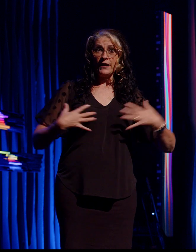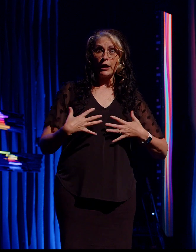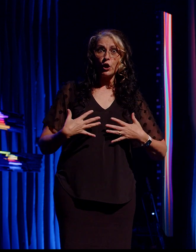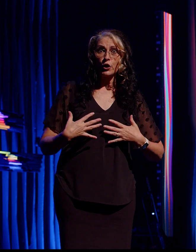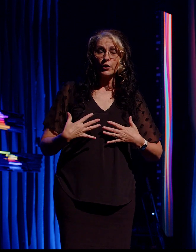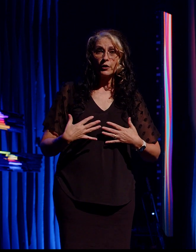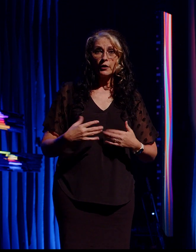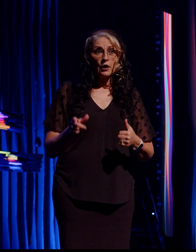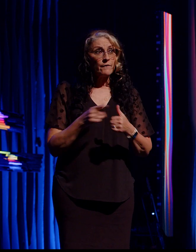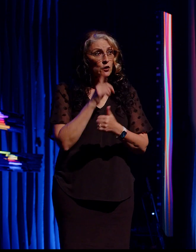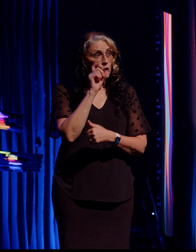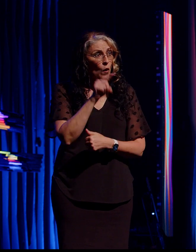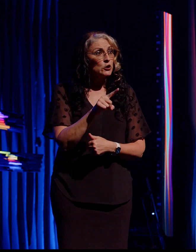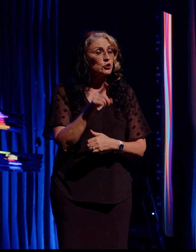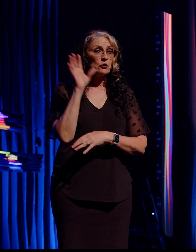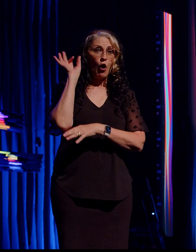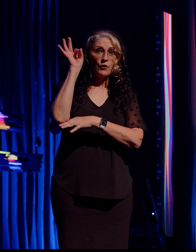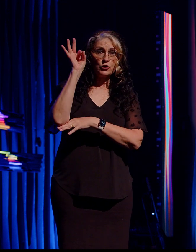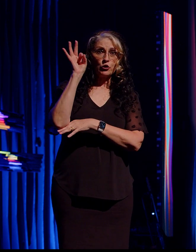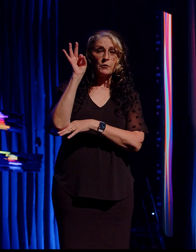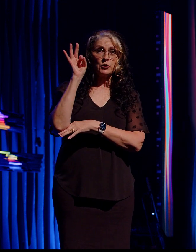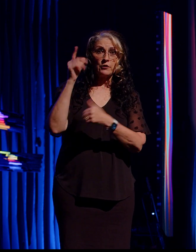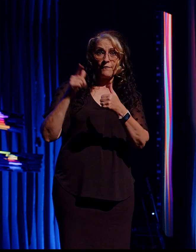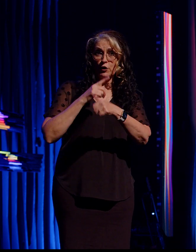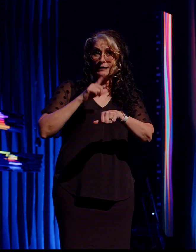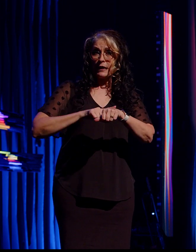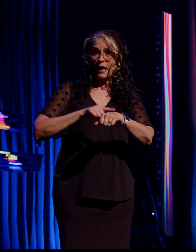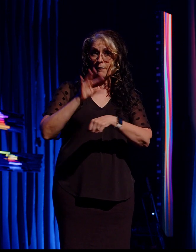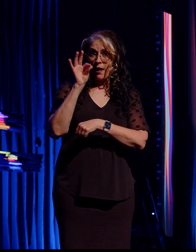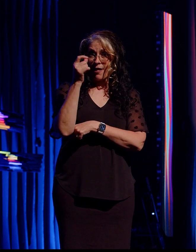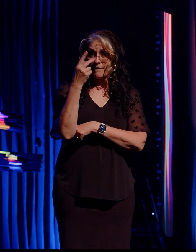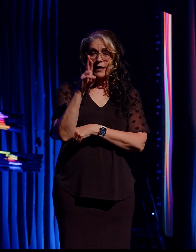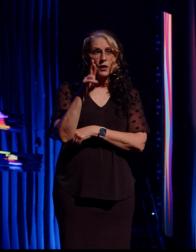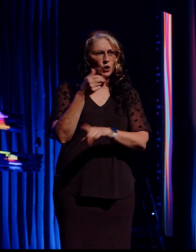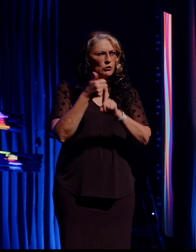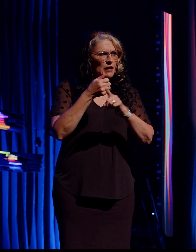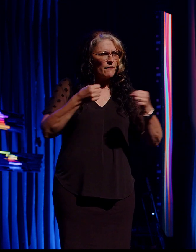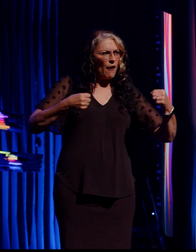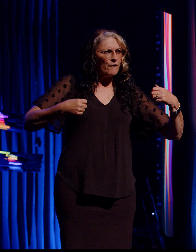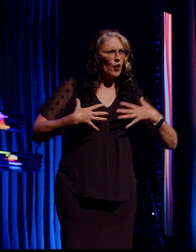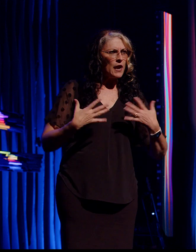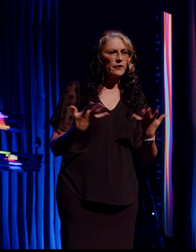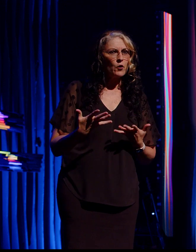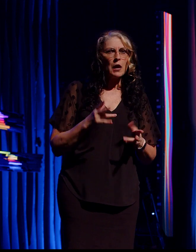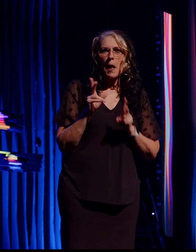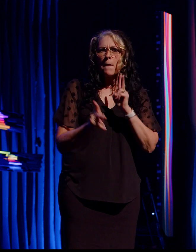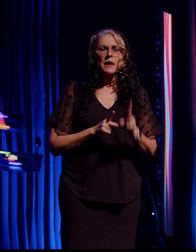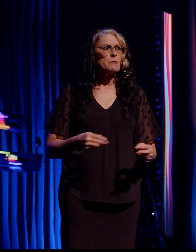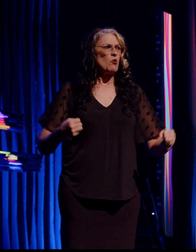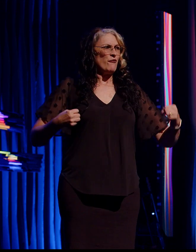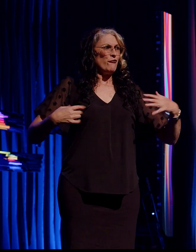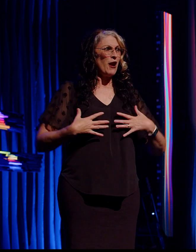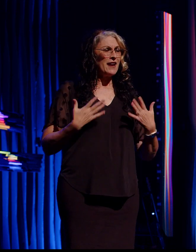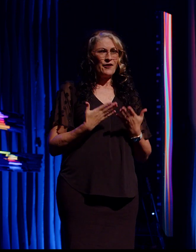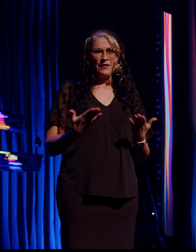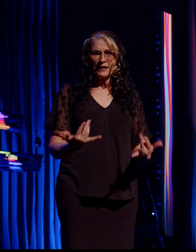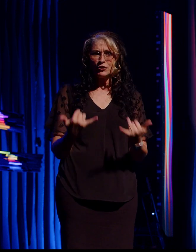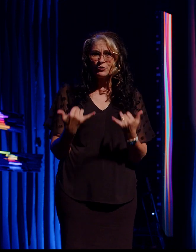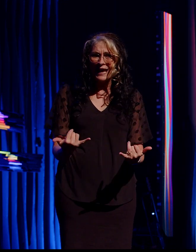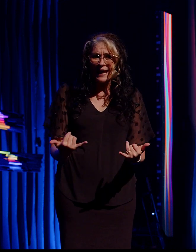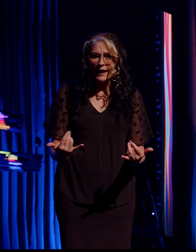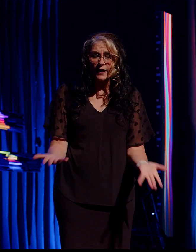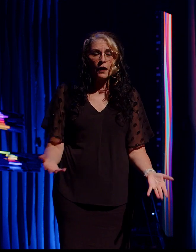one of the first questions that we asked in the sermon that I preached. The first time we did Fearing God Forever, I said, what are you afraid of? People are so afraid of things in this day and